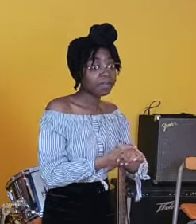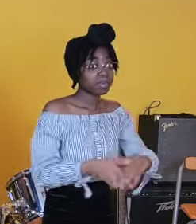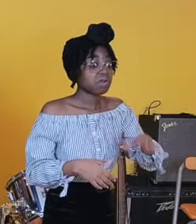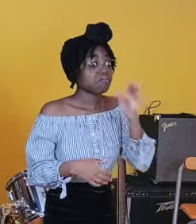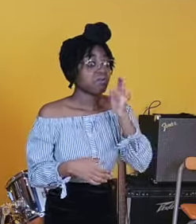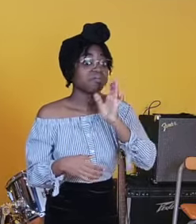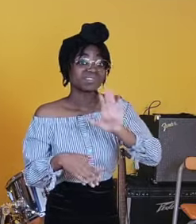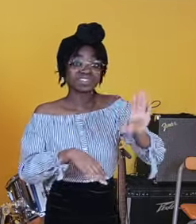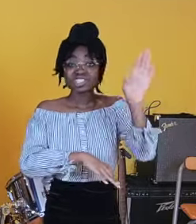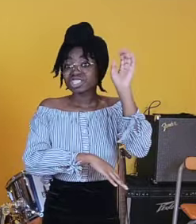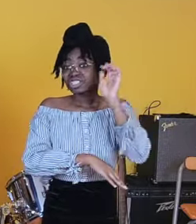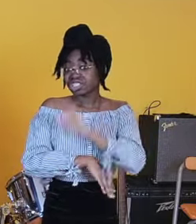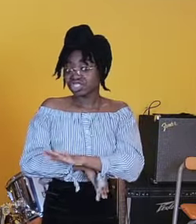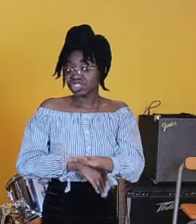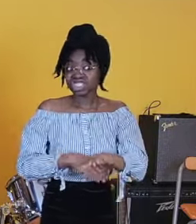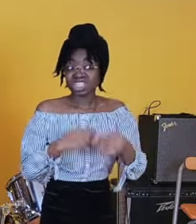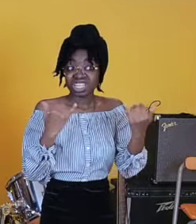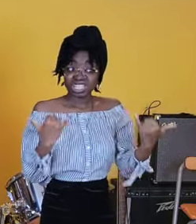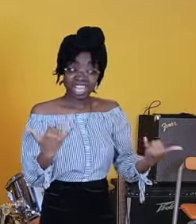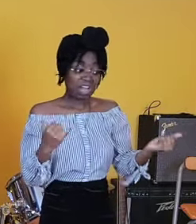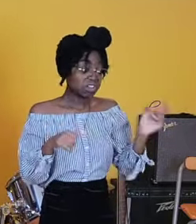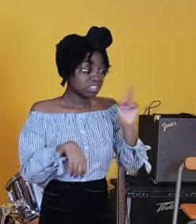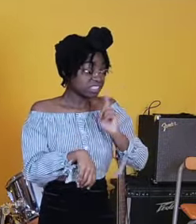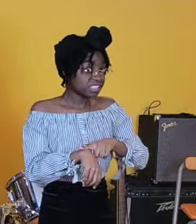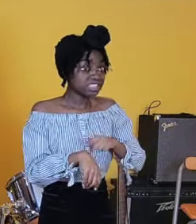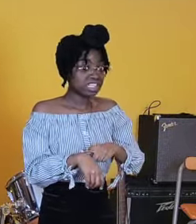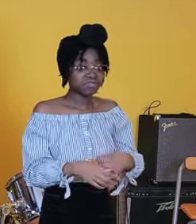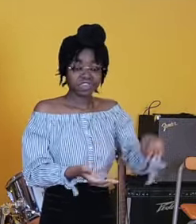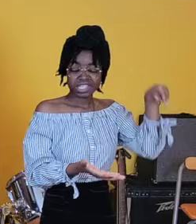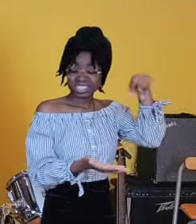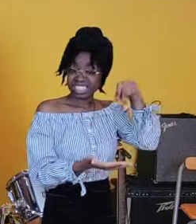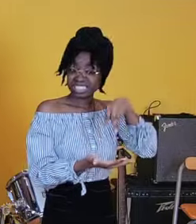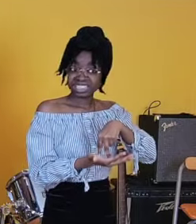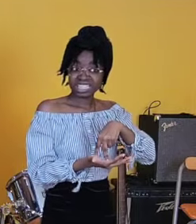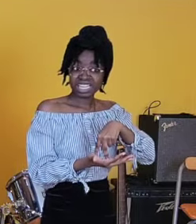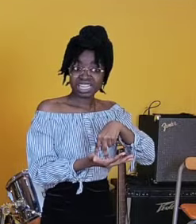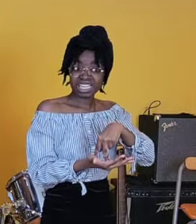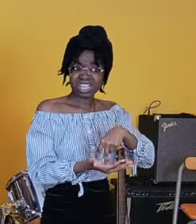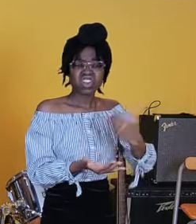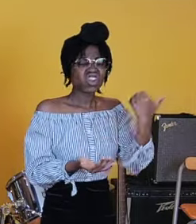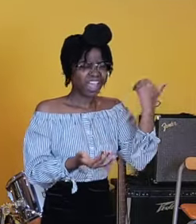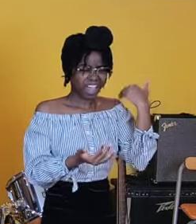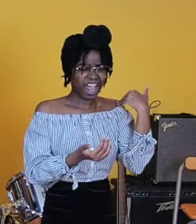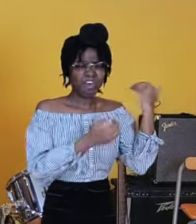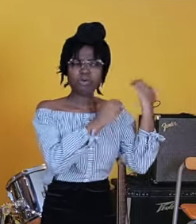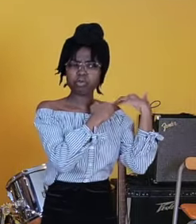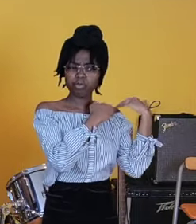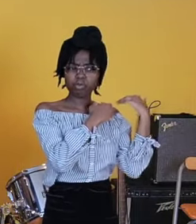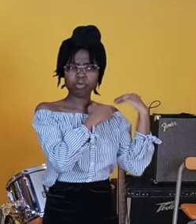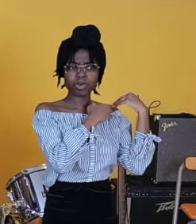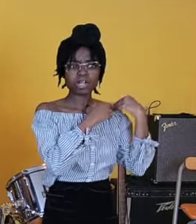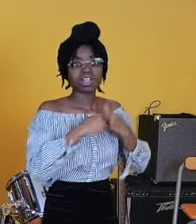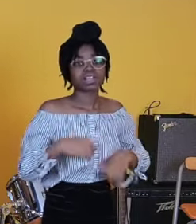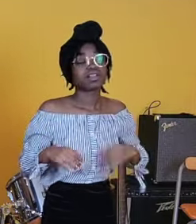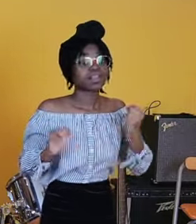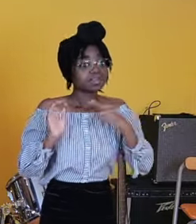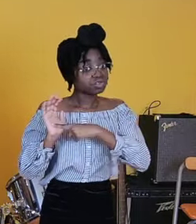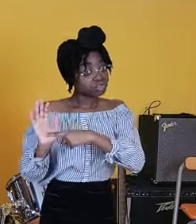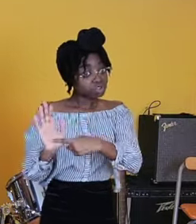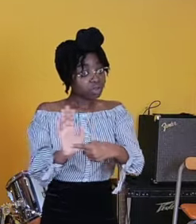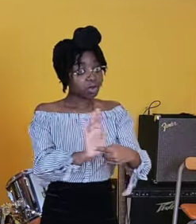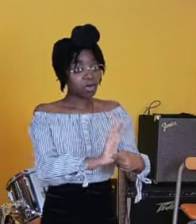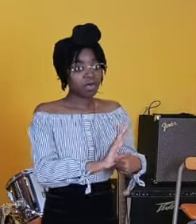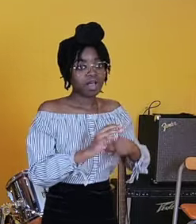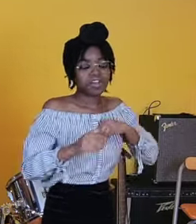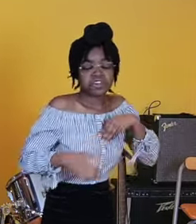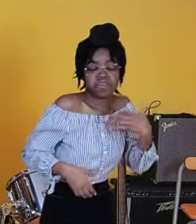you to stand in the gap. It is time for you to rise up and take on the responsibility. It is time for you to show that, yes,